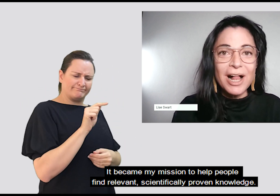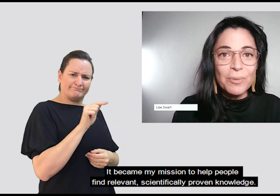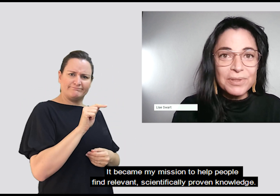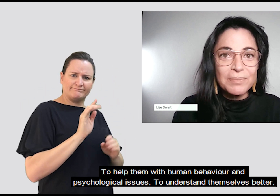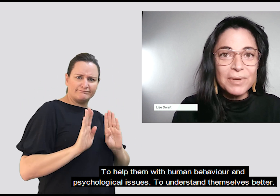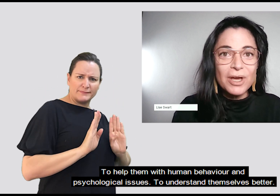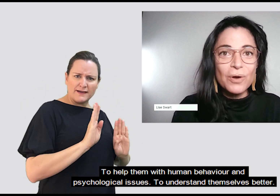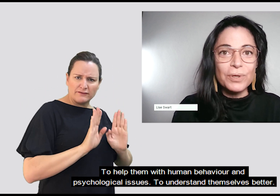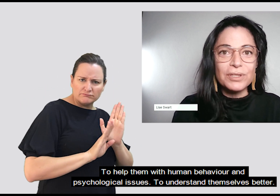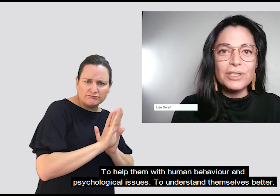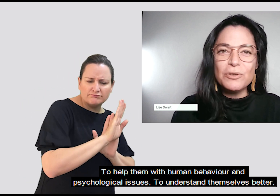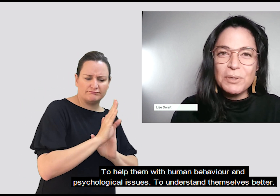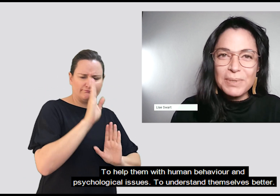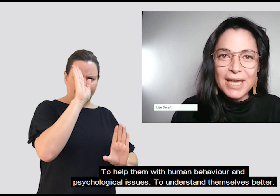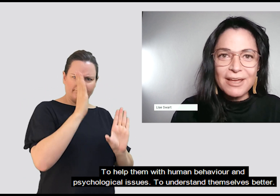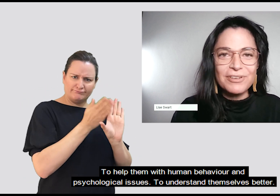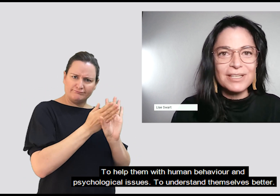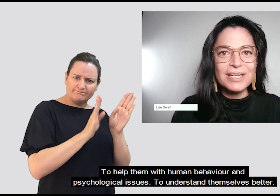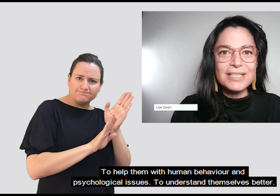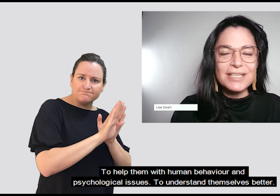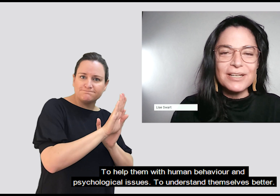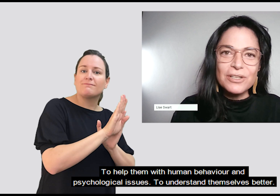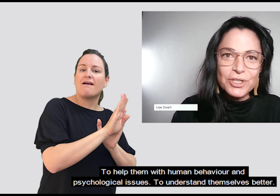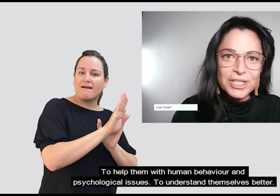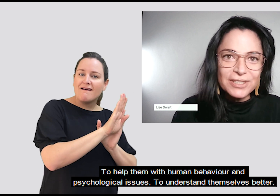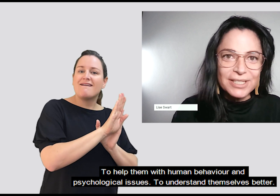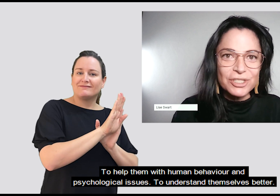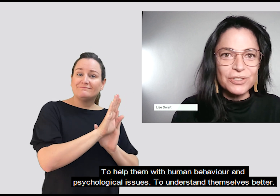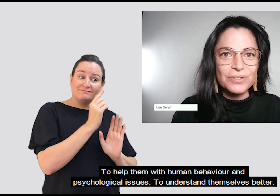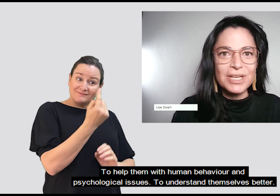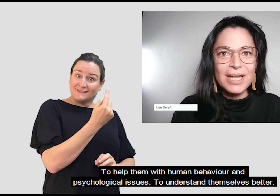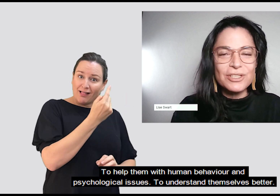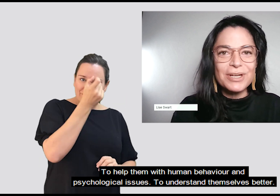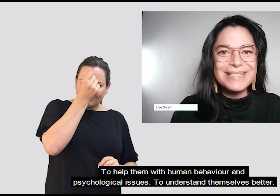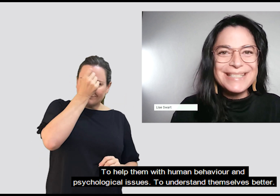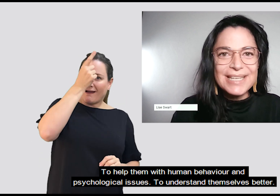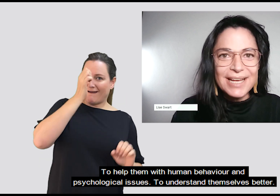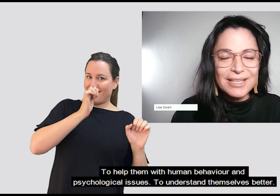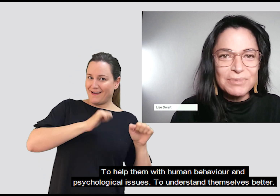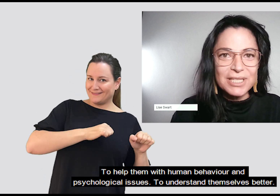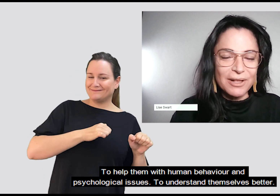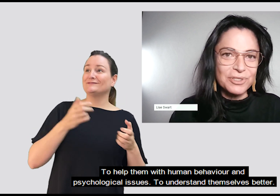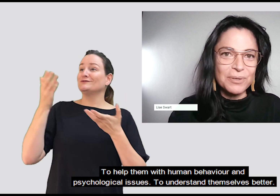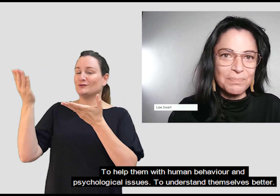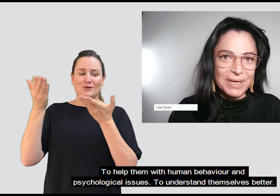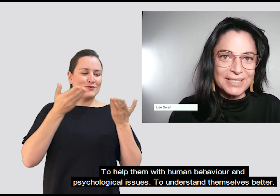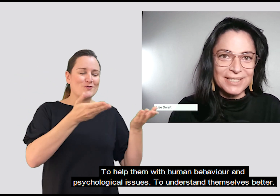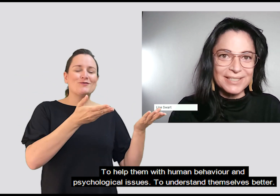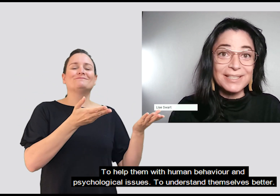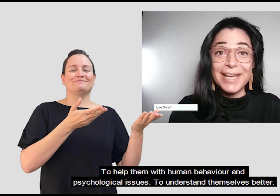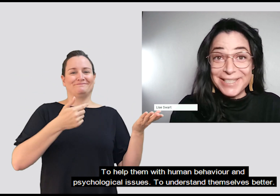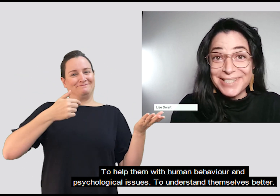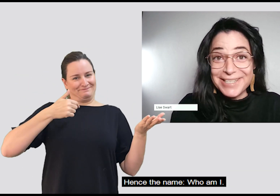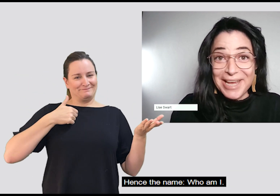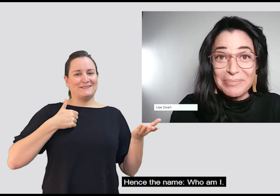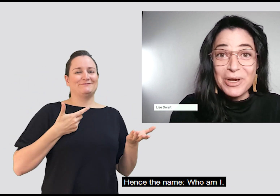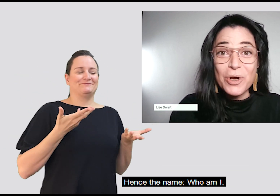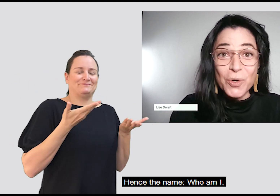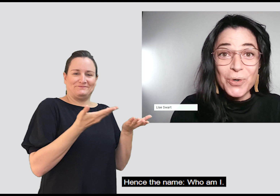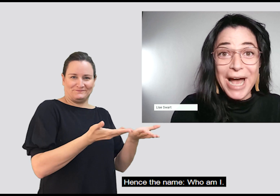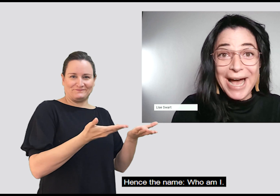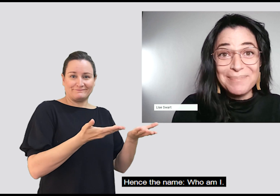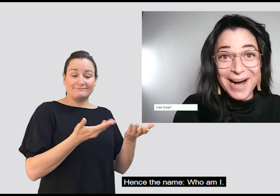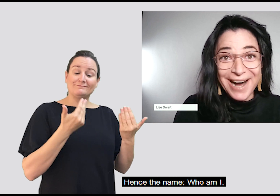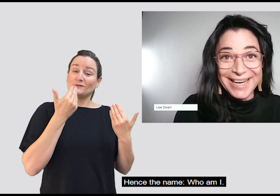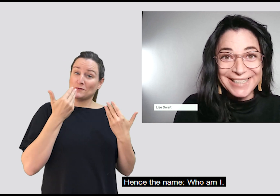knowledge to help them with human behavior, psychological issues, to understand themselves better. Hence the